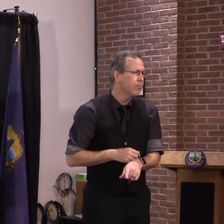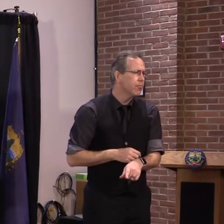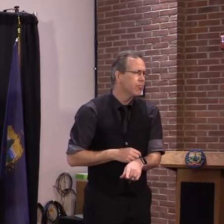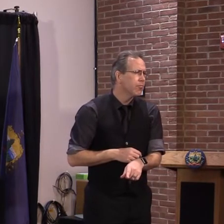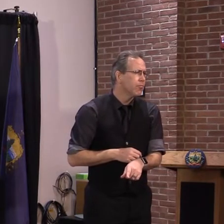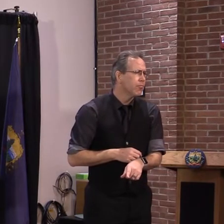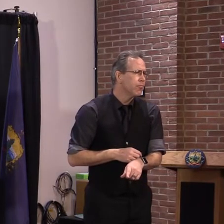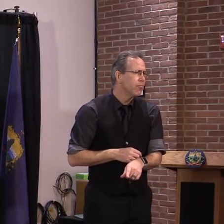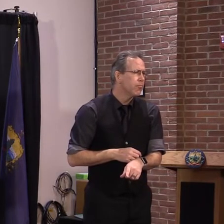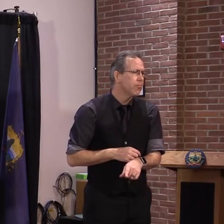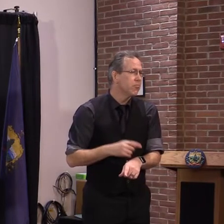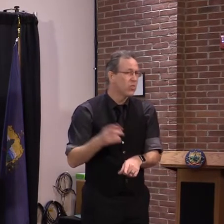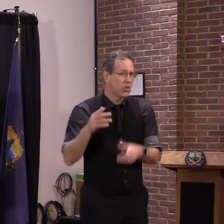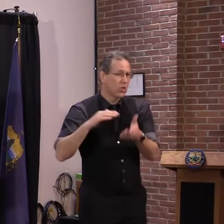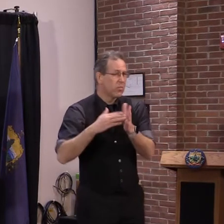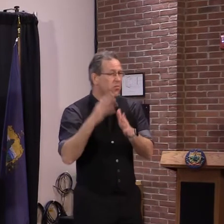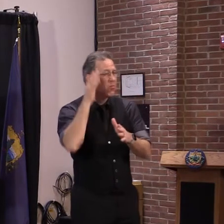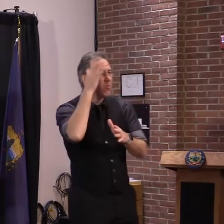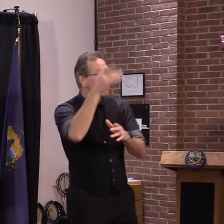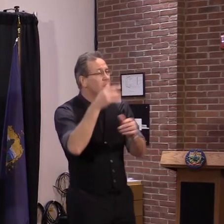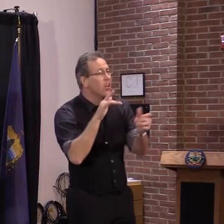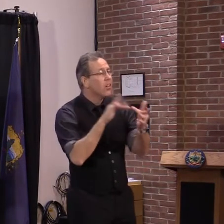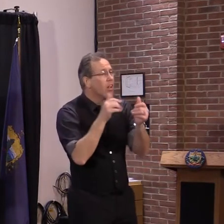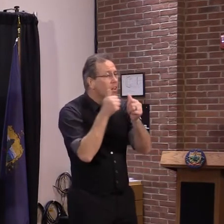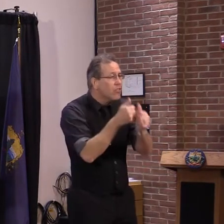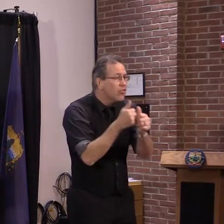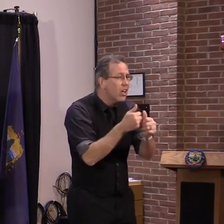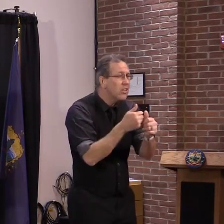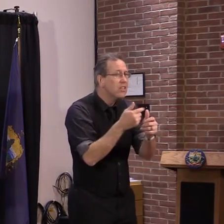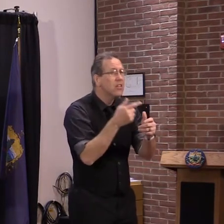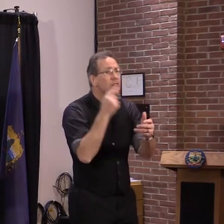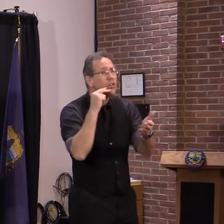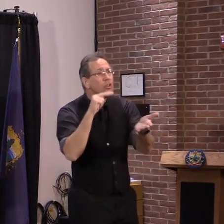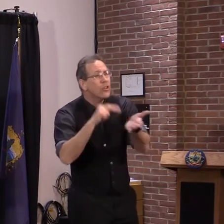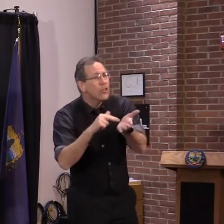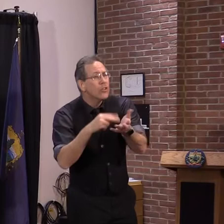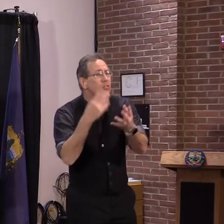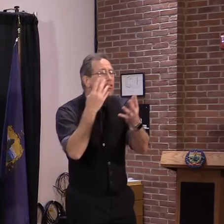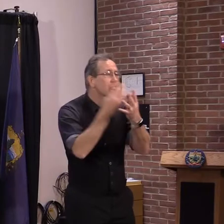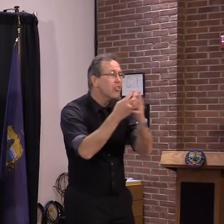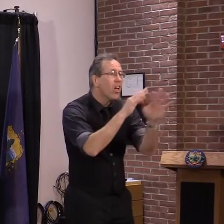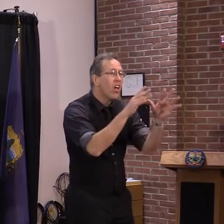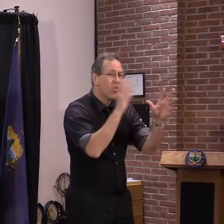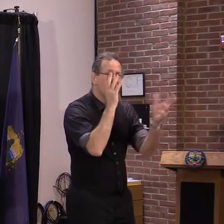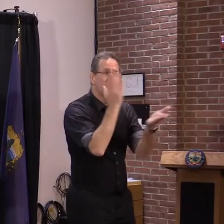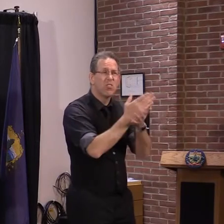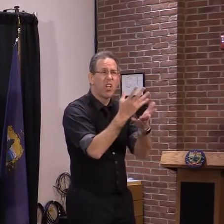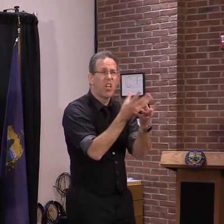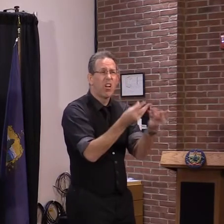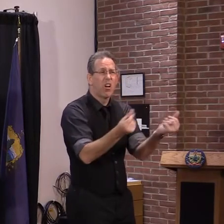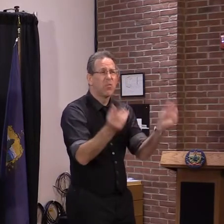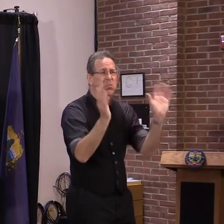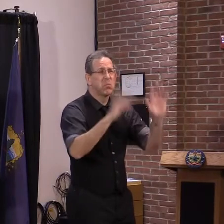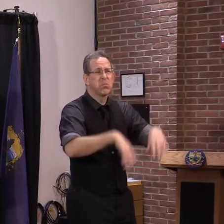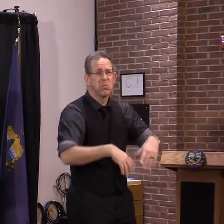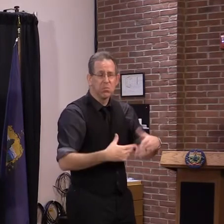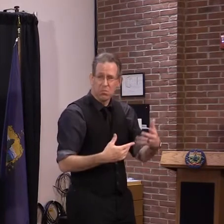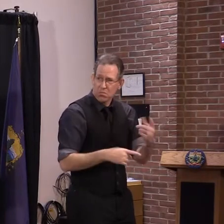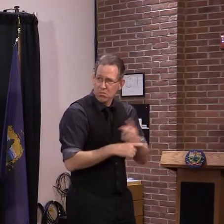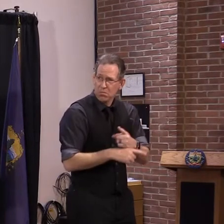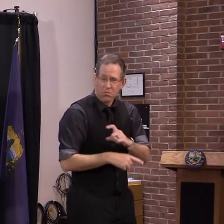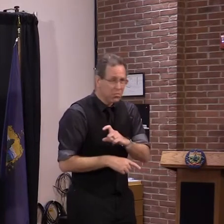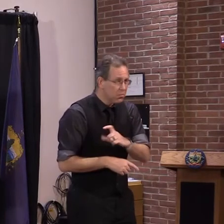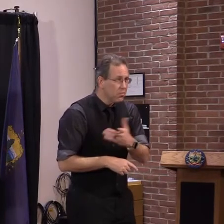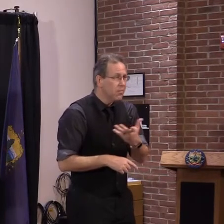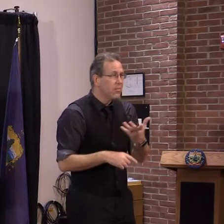at all, even in those settings that you just described? Like, is there a point at which it will become sort of obsolete as a way of containing the